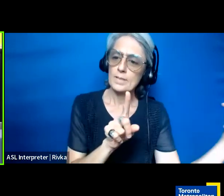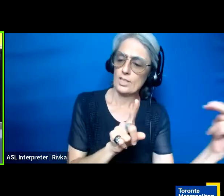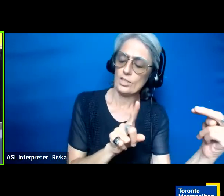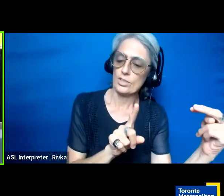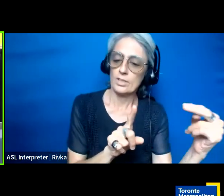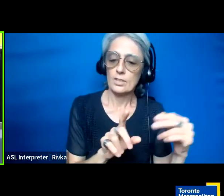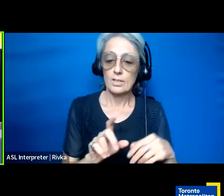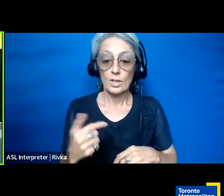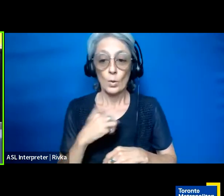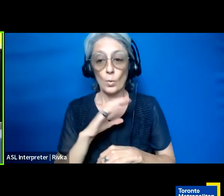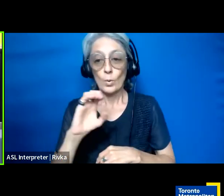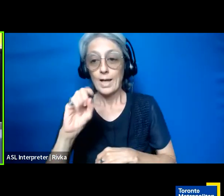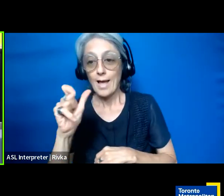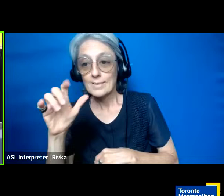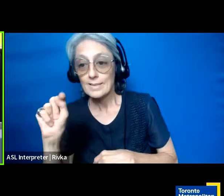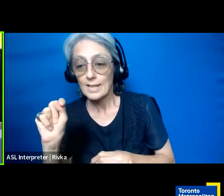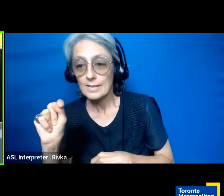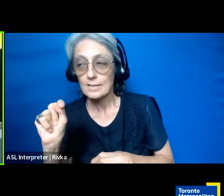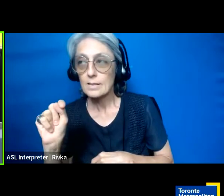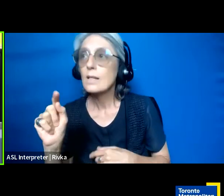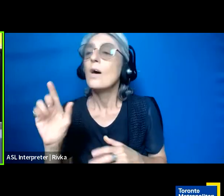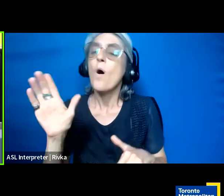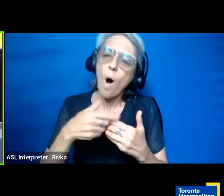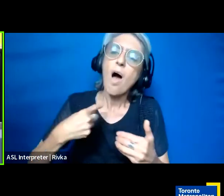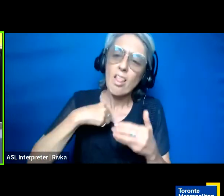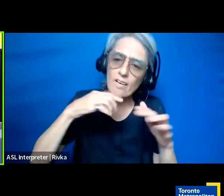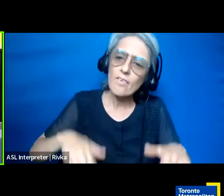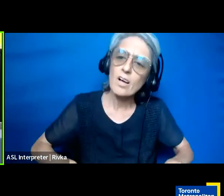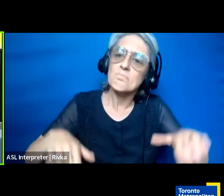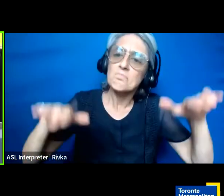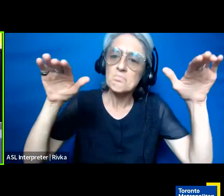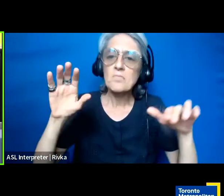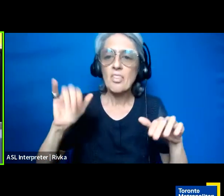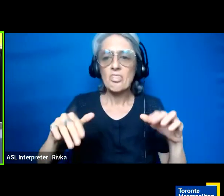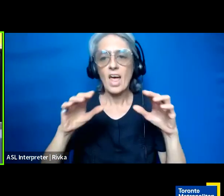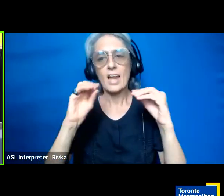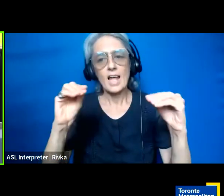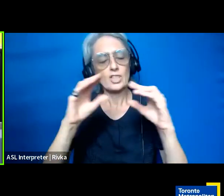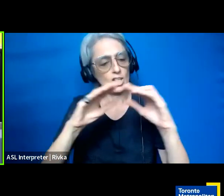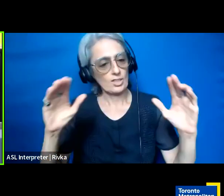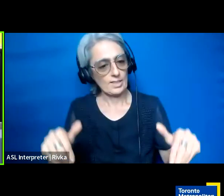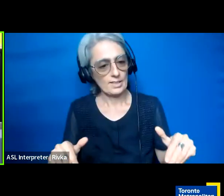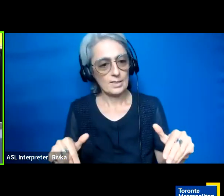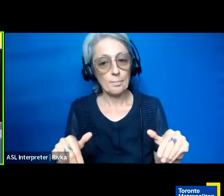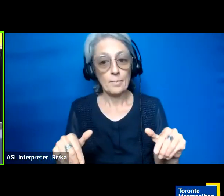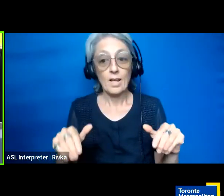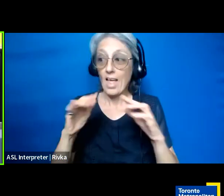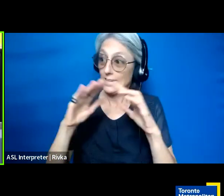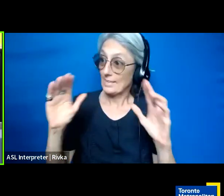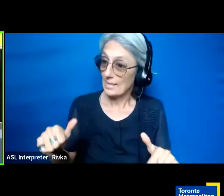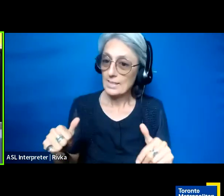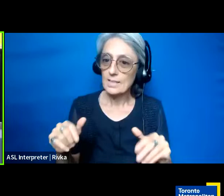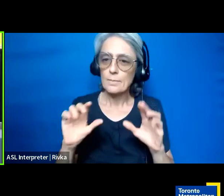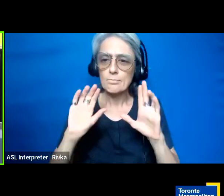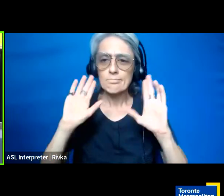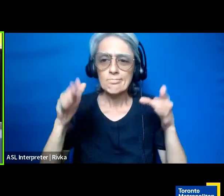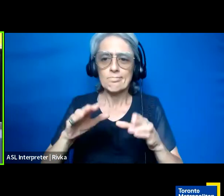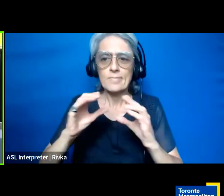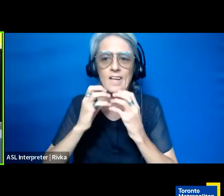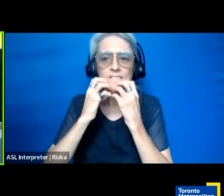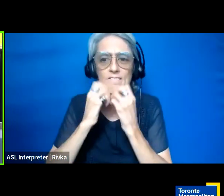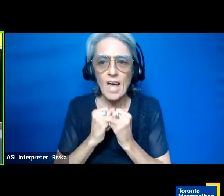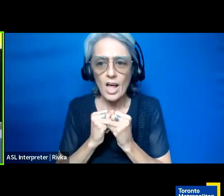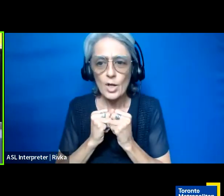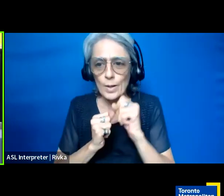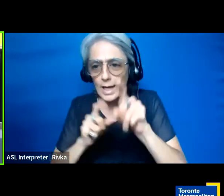We've all come up through an educational system that values inquiry and values honesty and